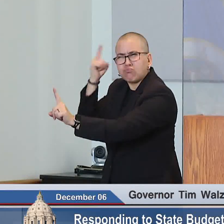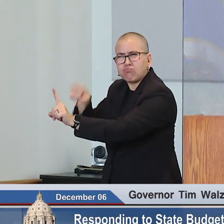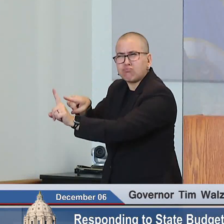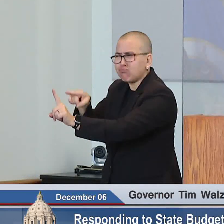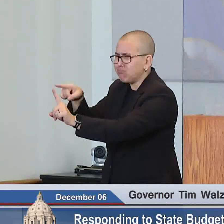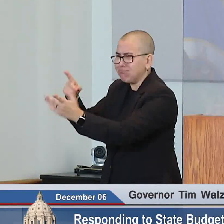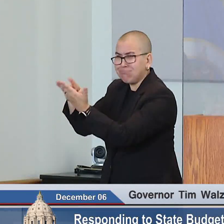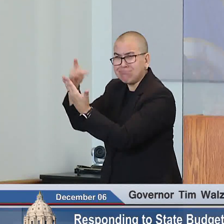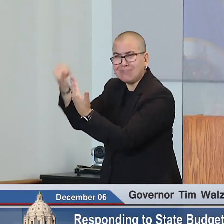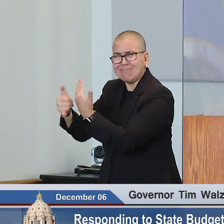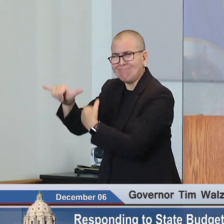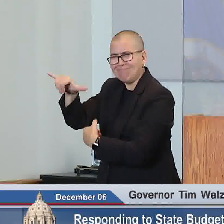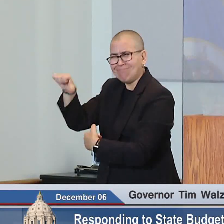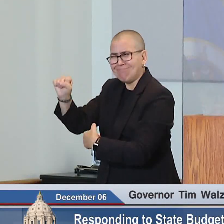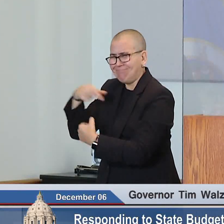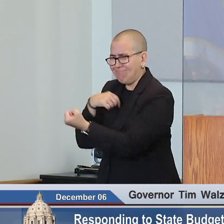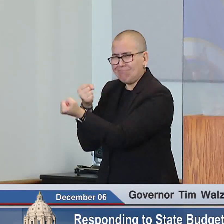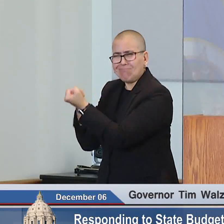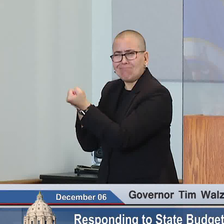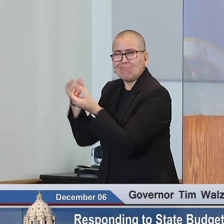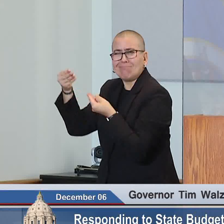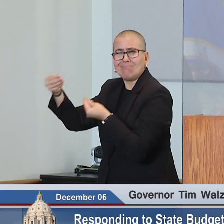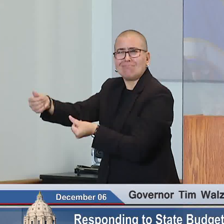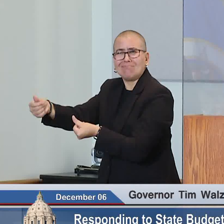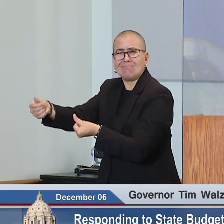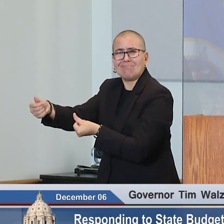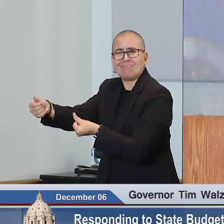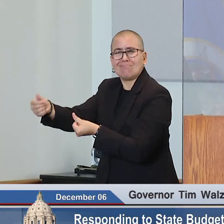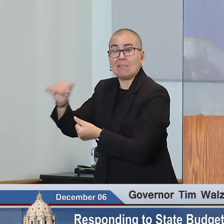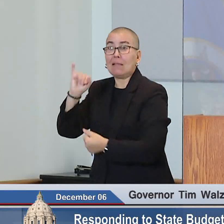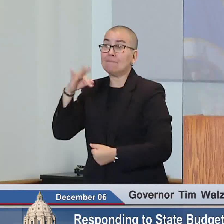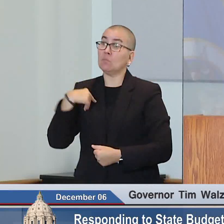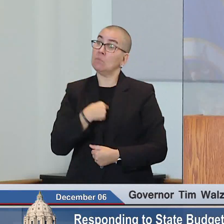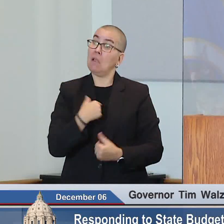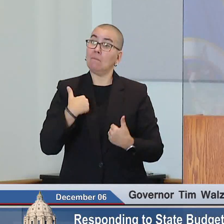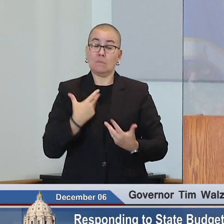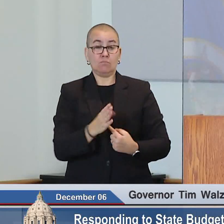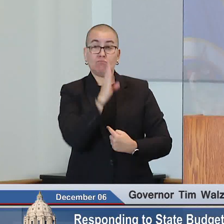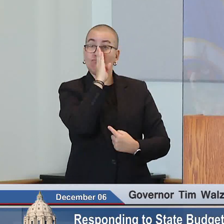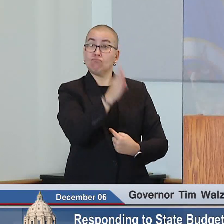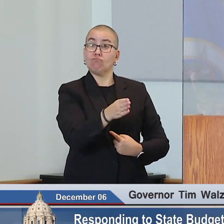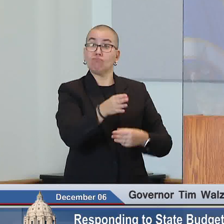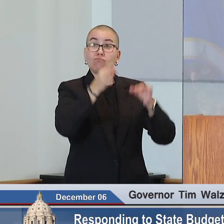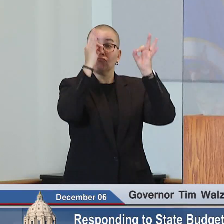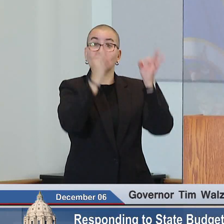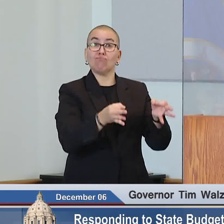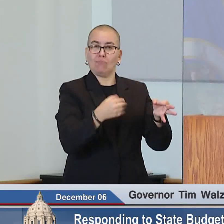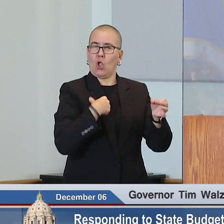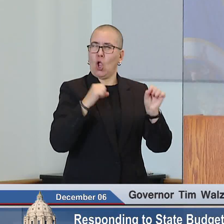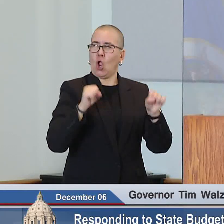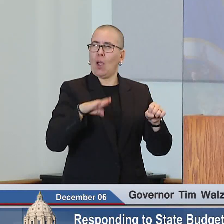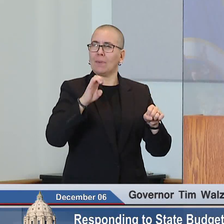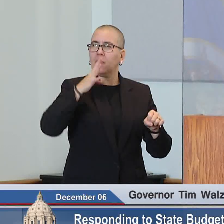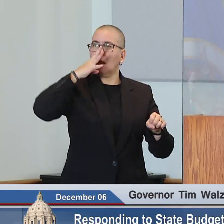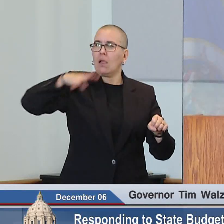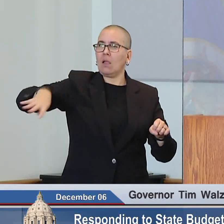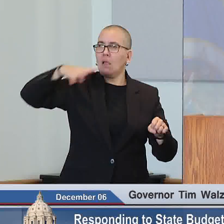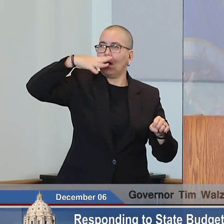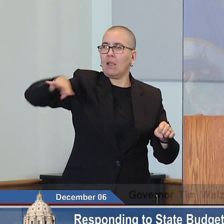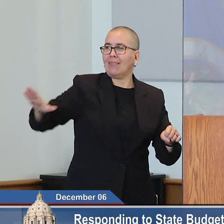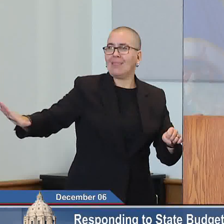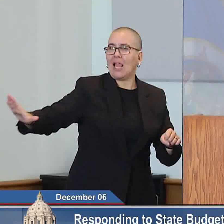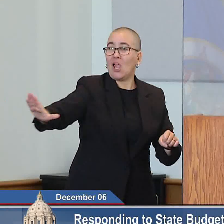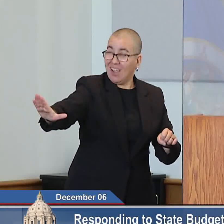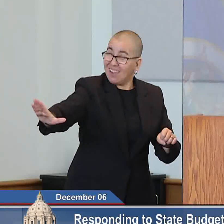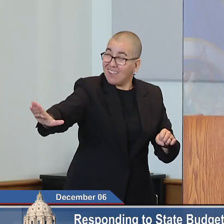And I think if you go just to straight cash on this, that you may leave out some of those projects. Just as a follow-up, you can do the same thing, the direct spending bill,